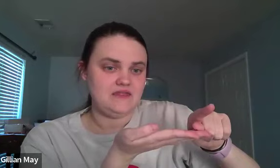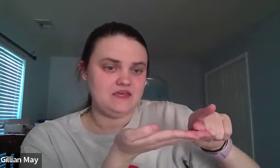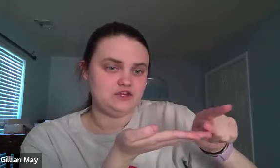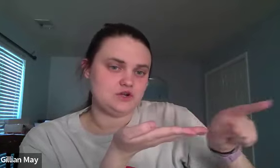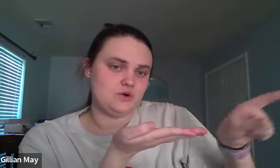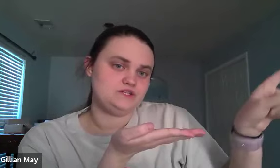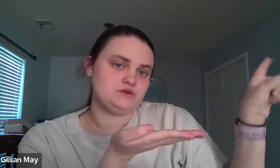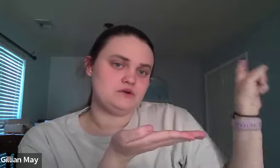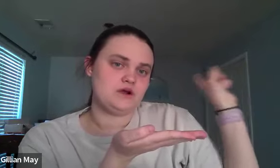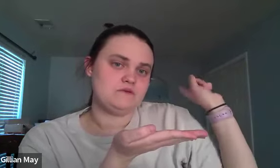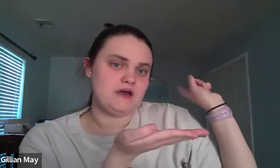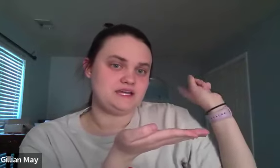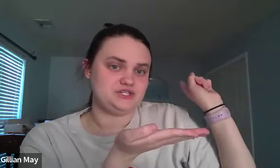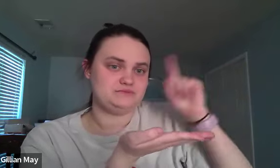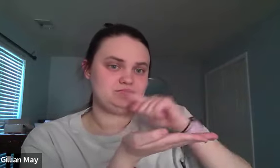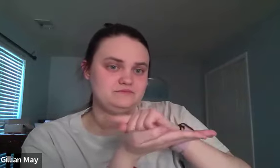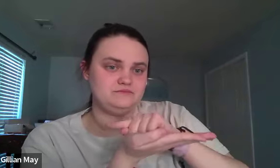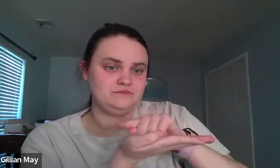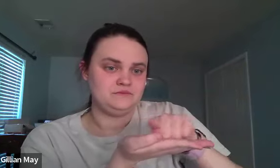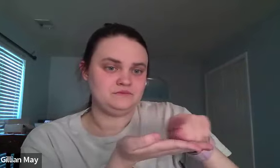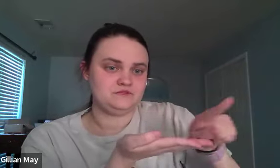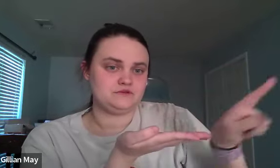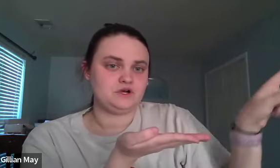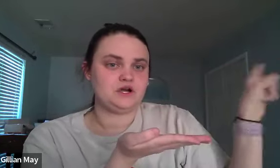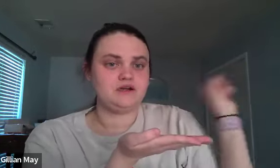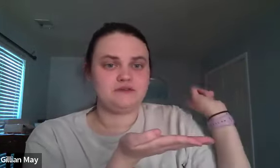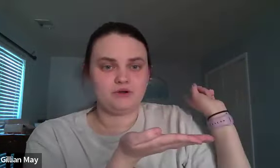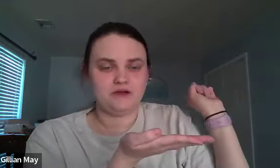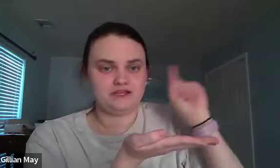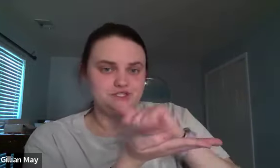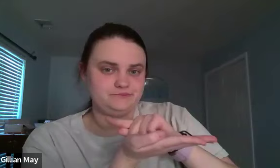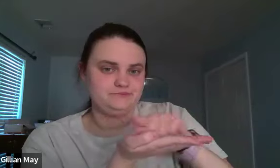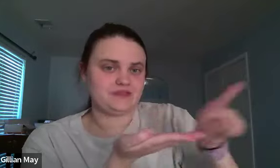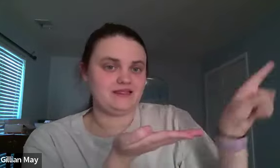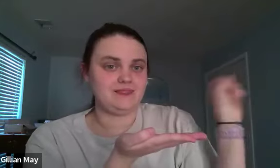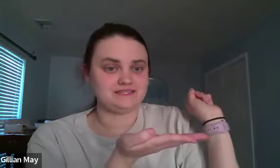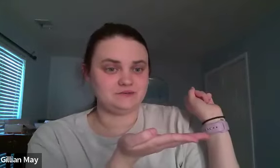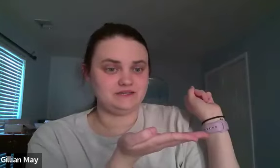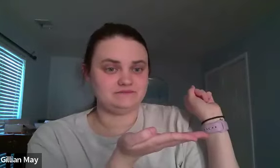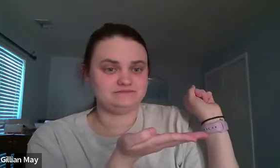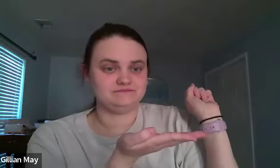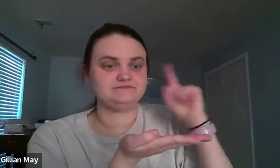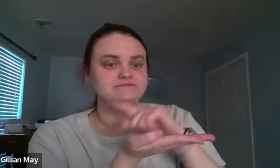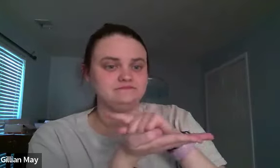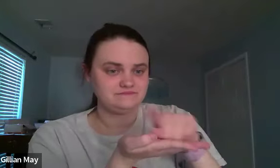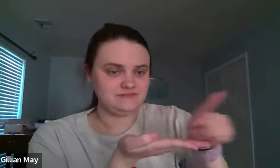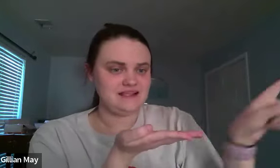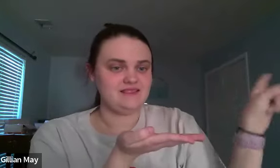And then you're going to curve it behind you. So curve and point behind you. Last week.